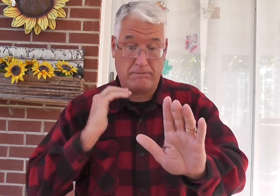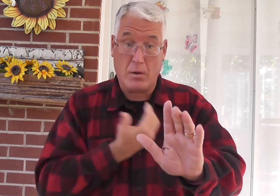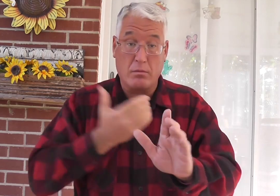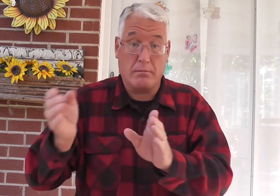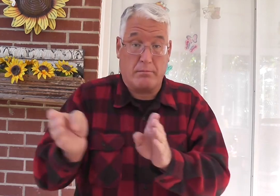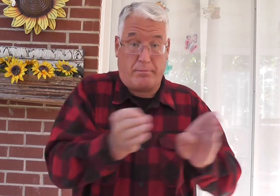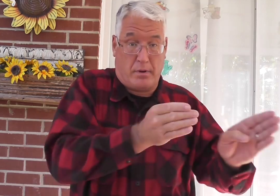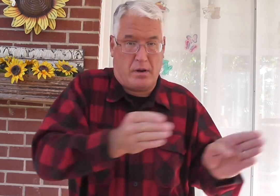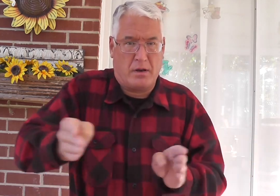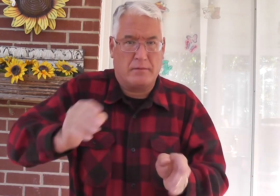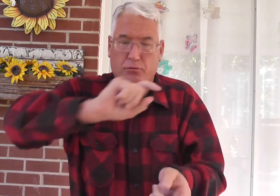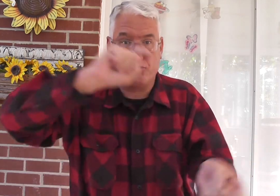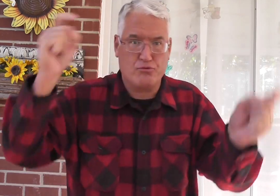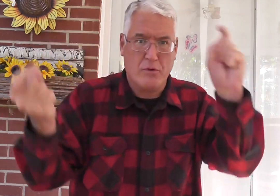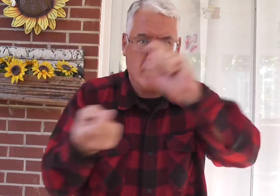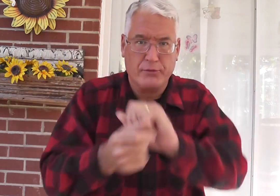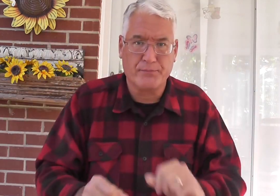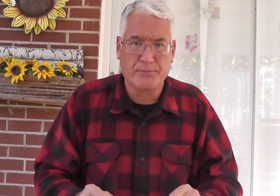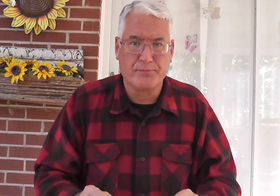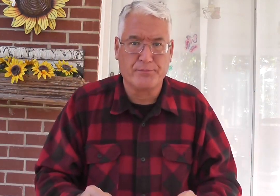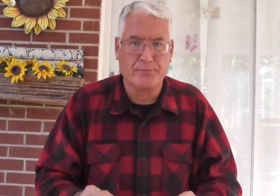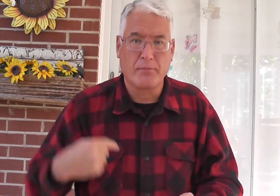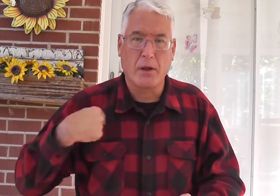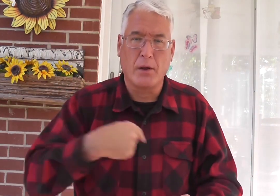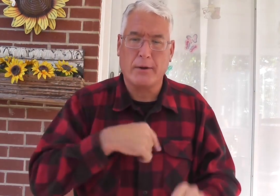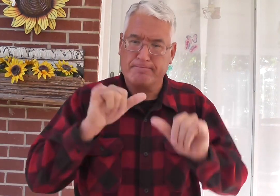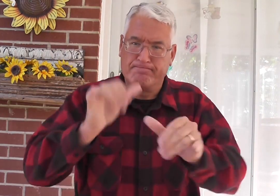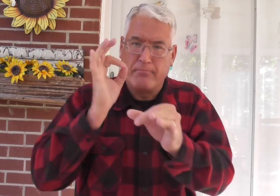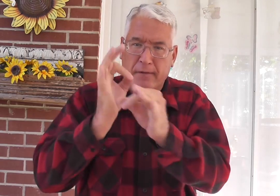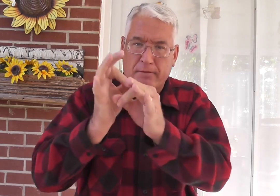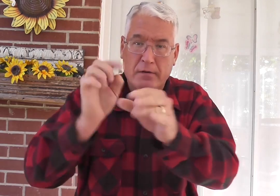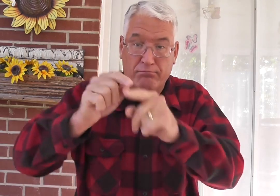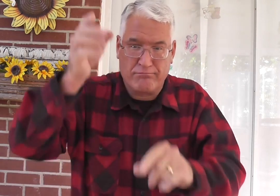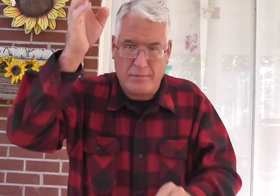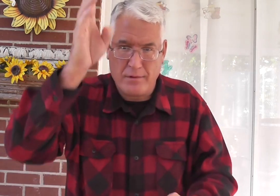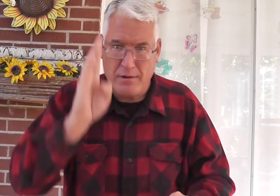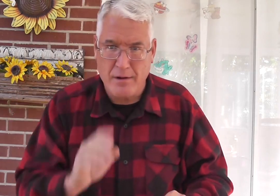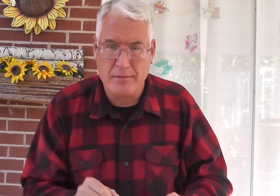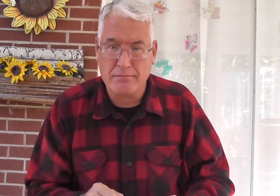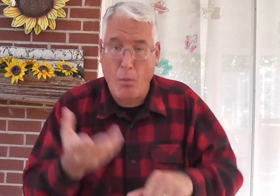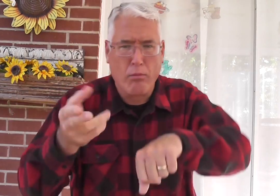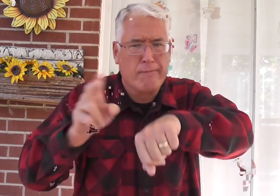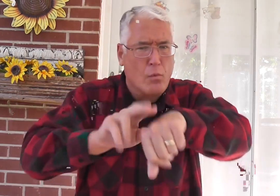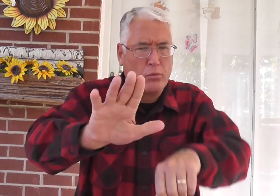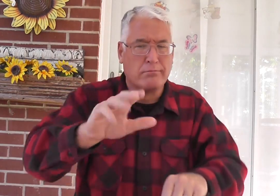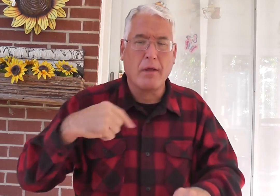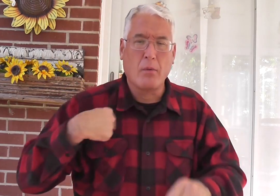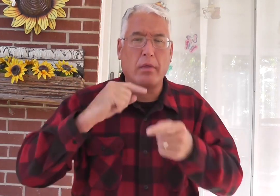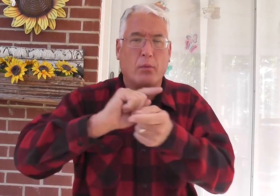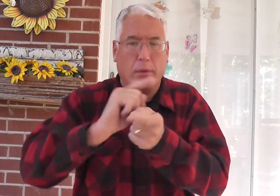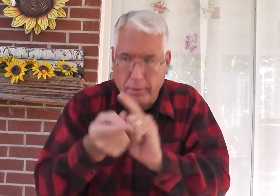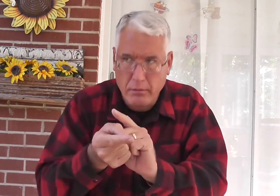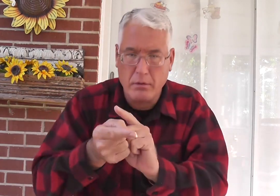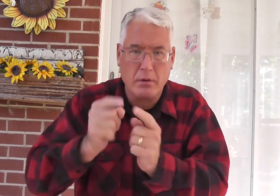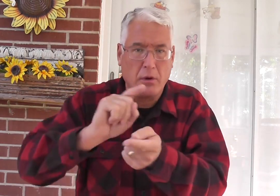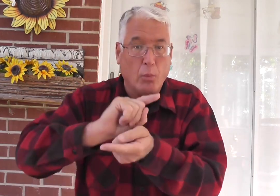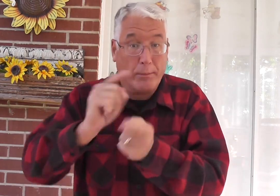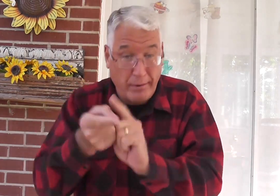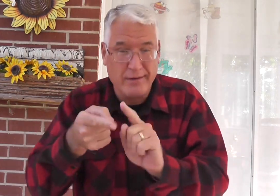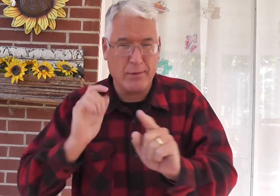If our behavior has been changed, and we continuously are faithful to God, of course we're going to